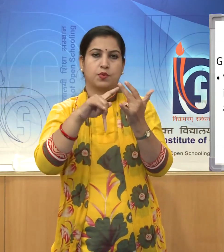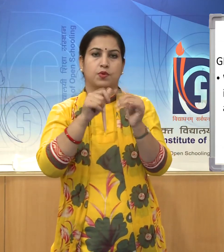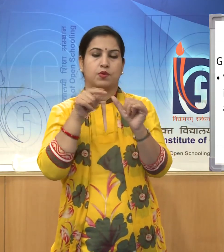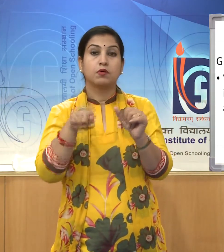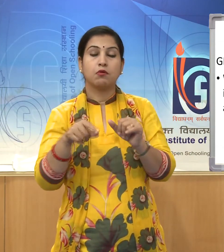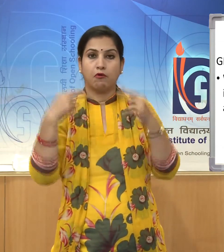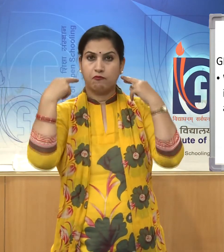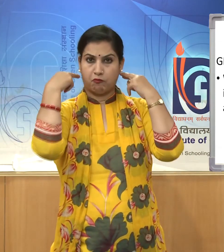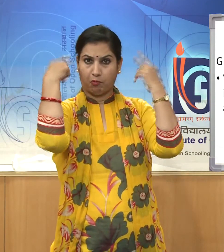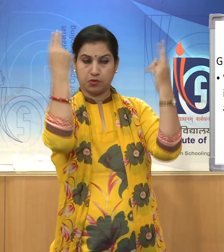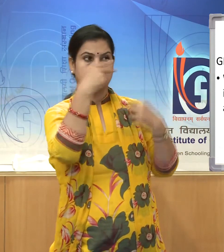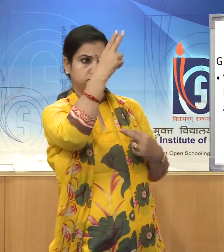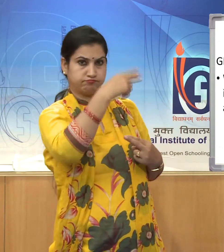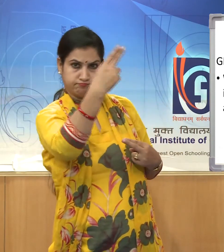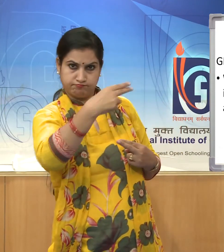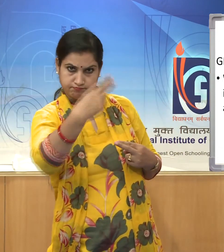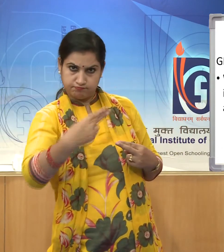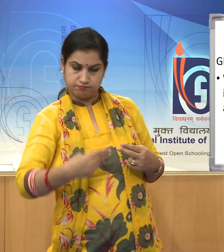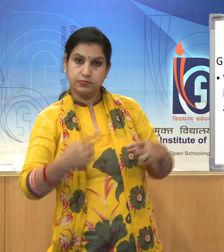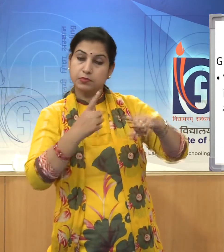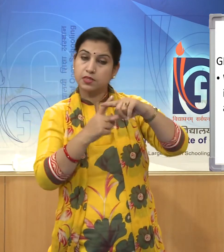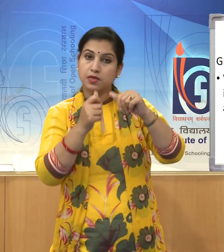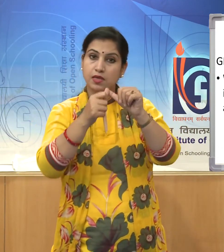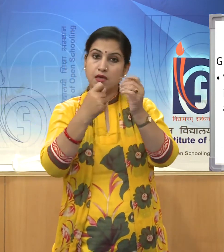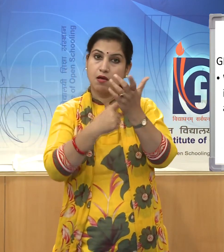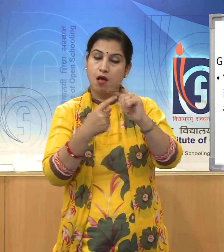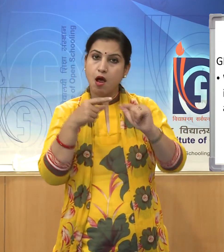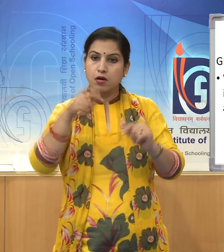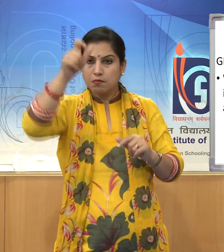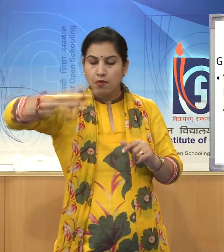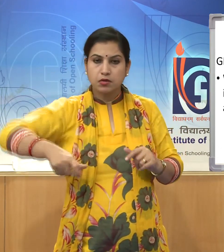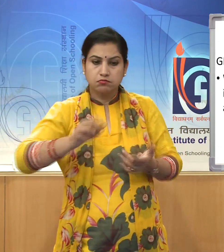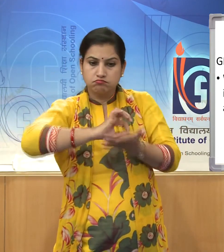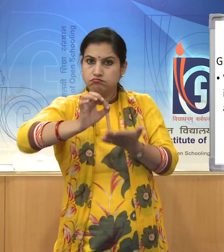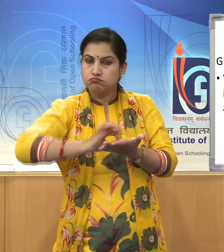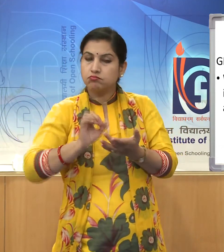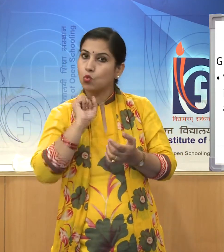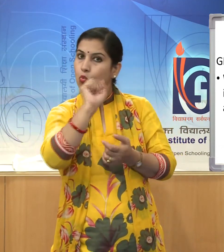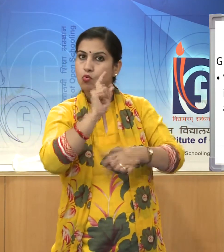He was a famous painter and art theoretician of his time.